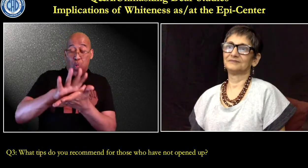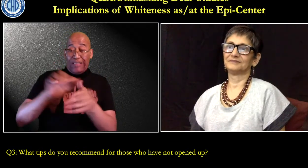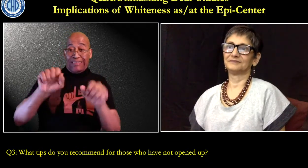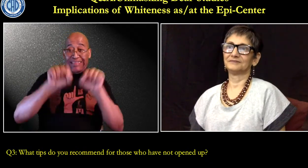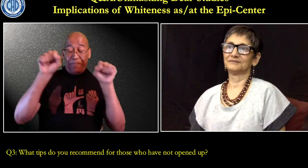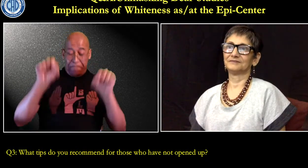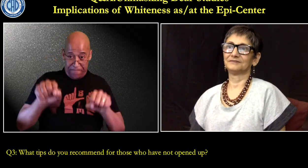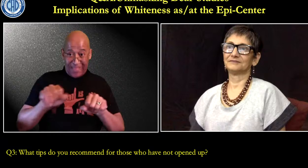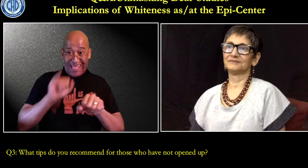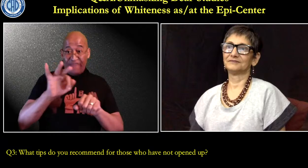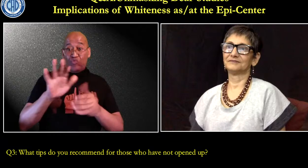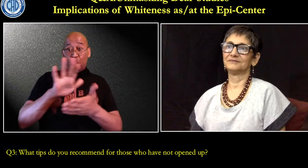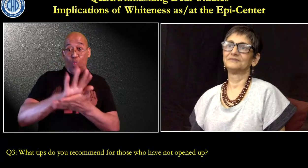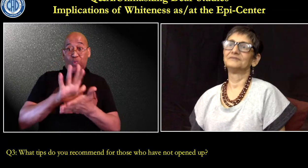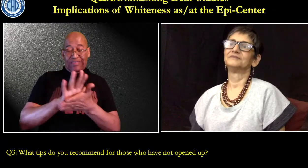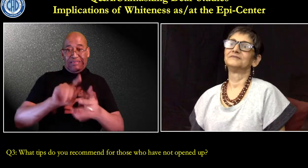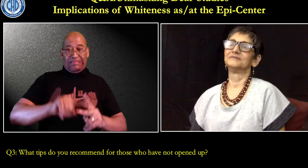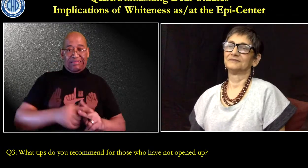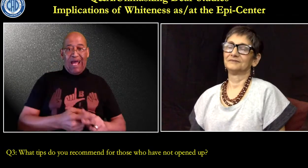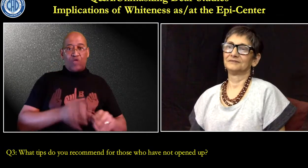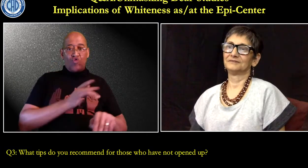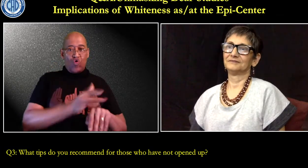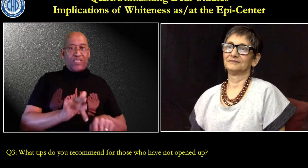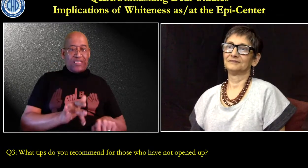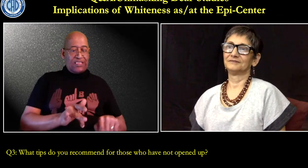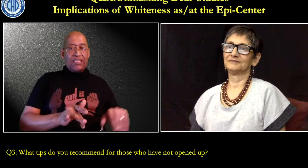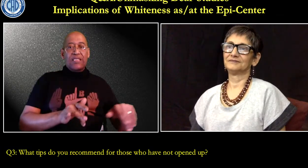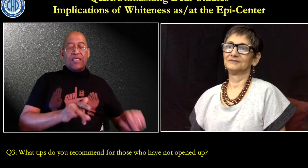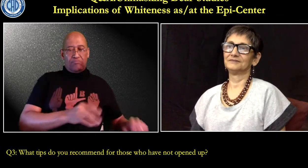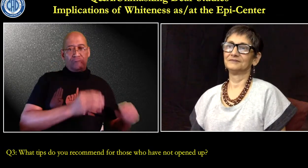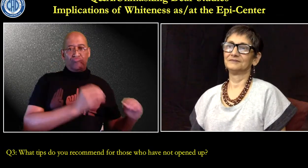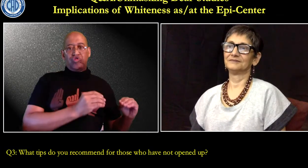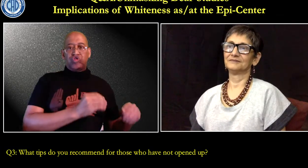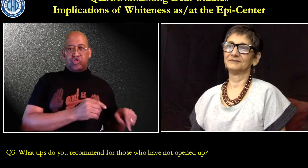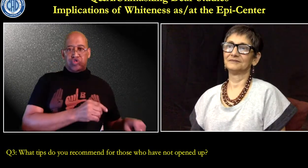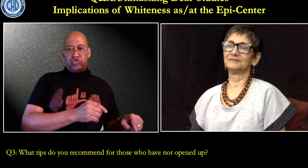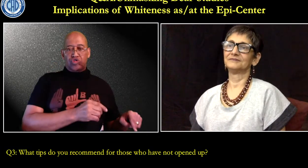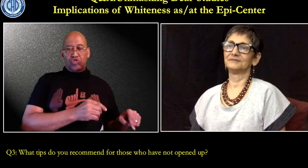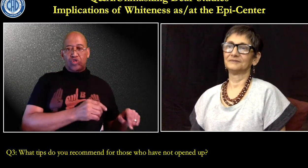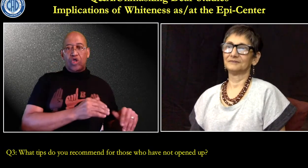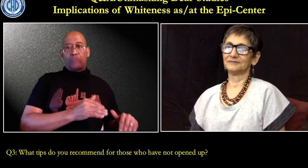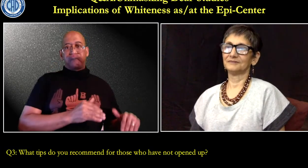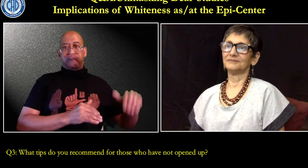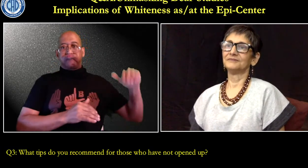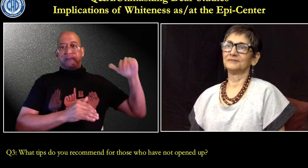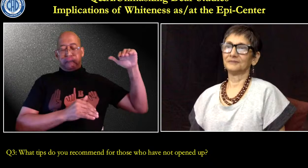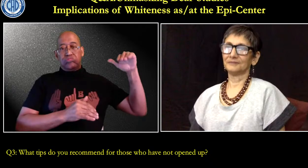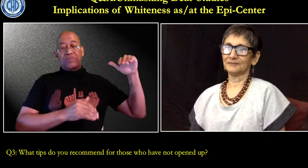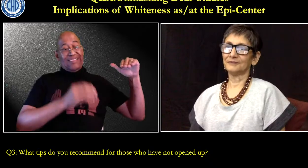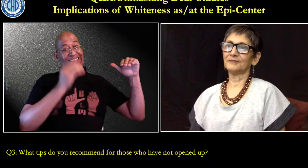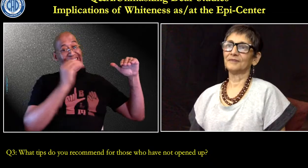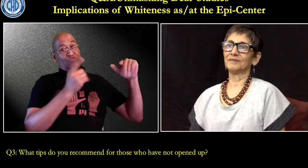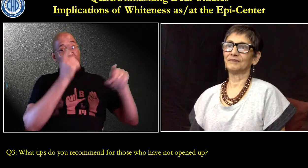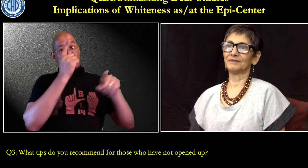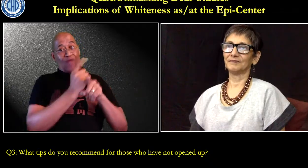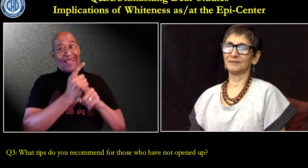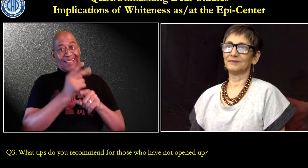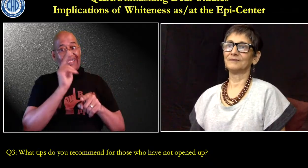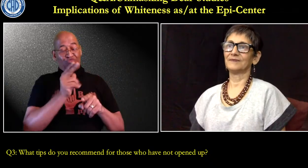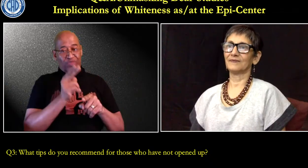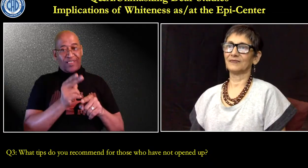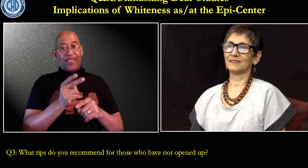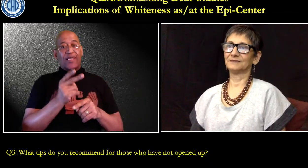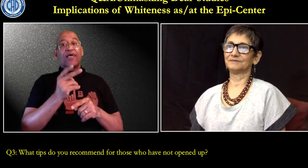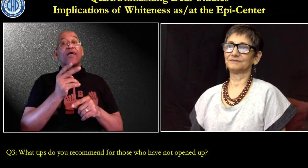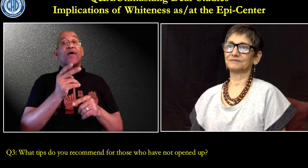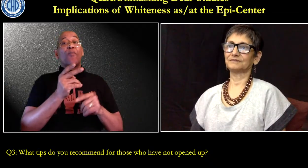my gracious, think about the school system. It started early with teaching. And